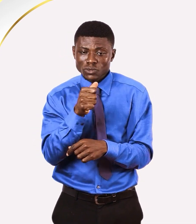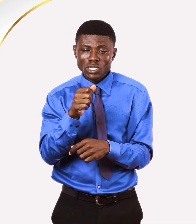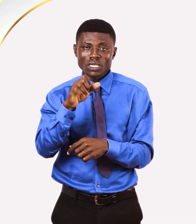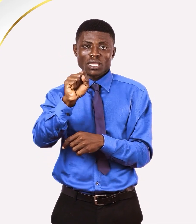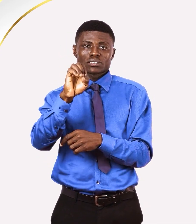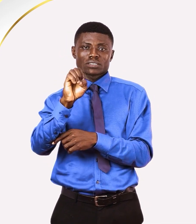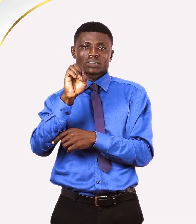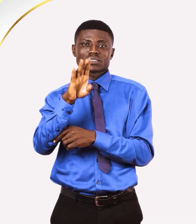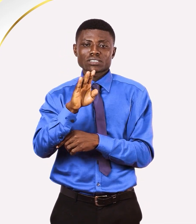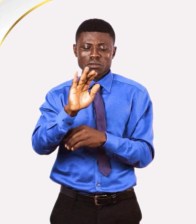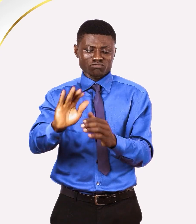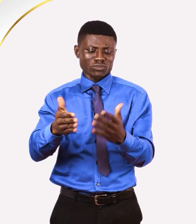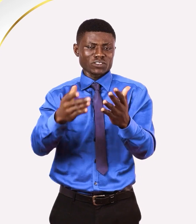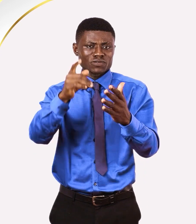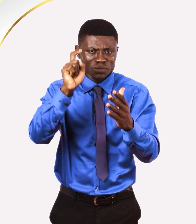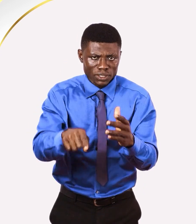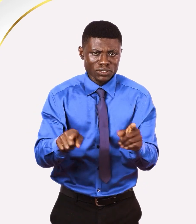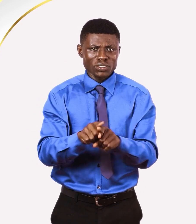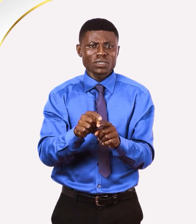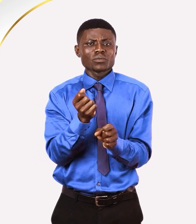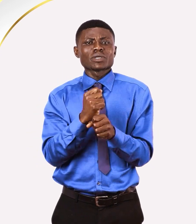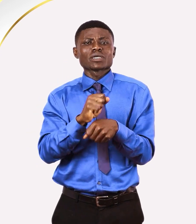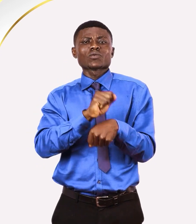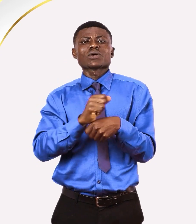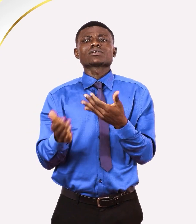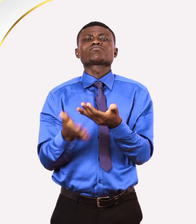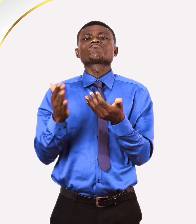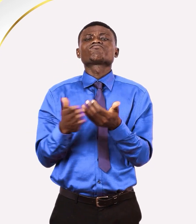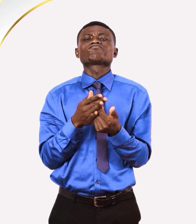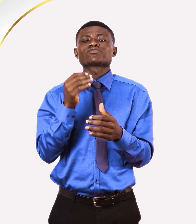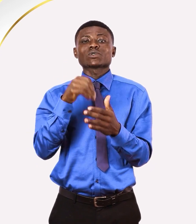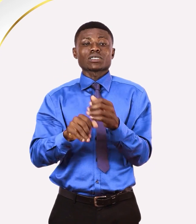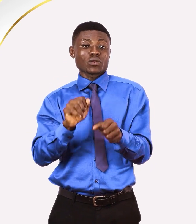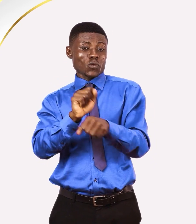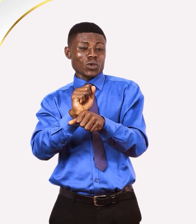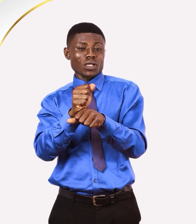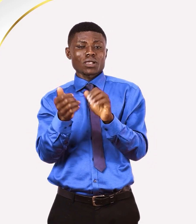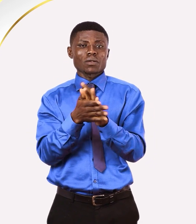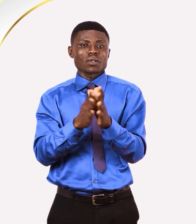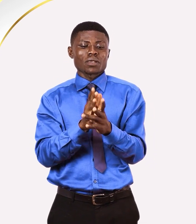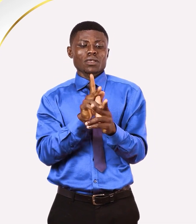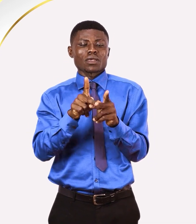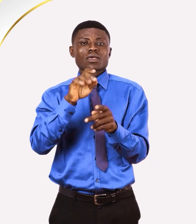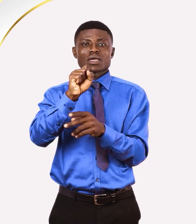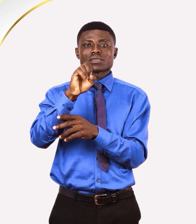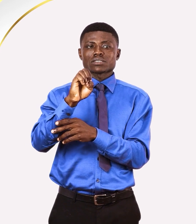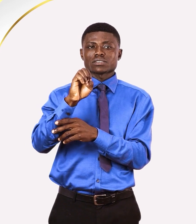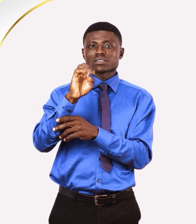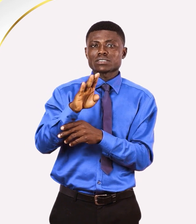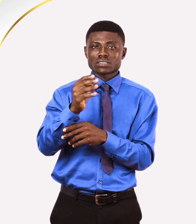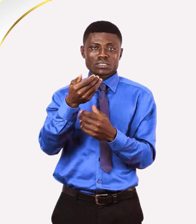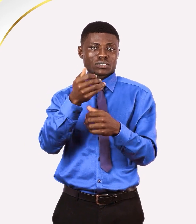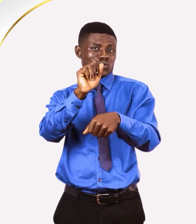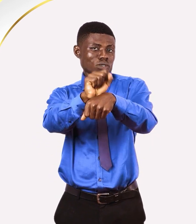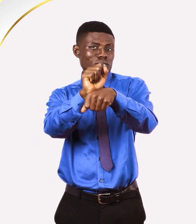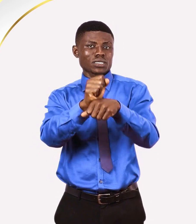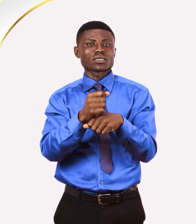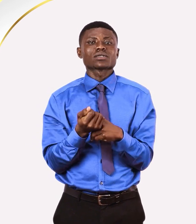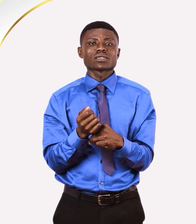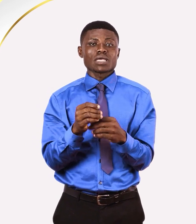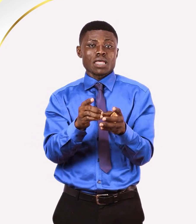of the SEC are provided to enhance efficiency in the fulfillment of the SEC's